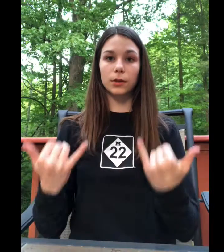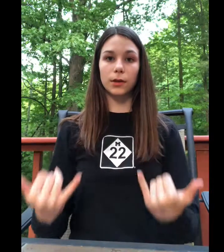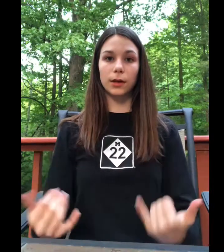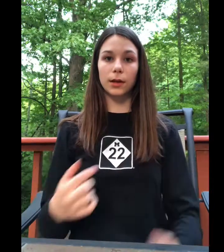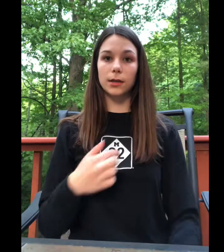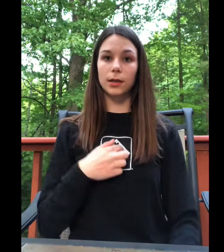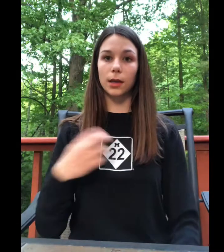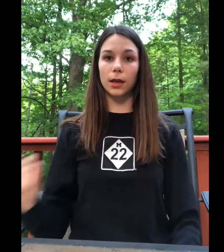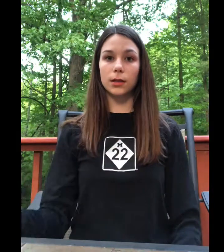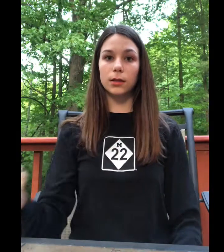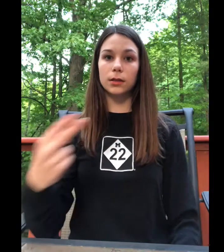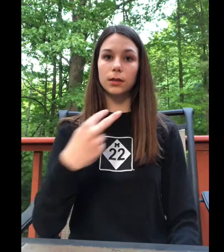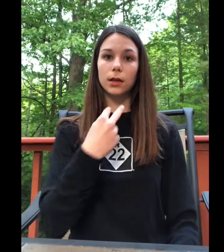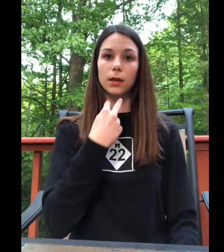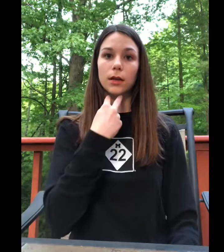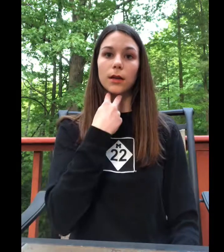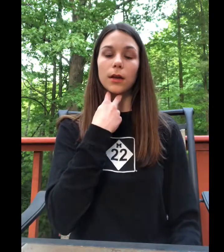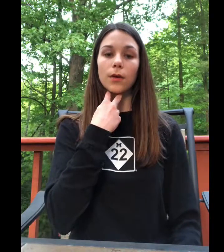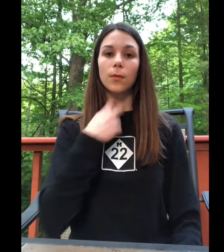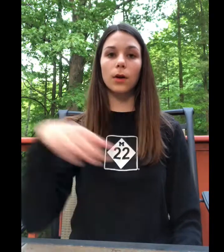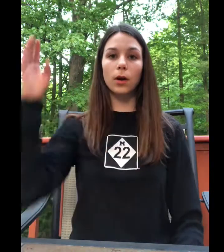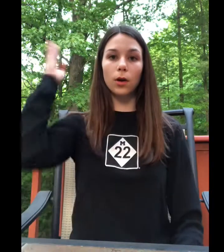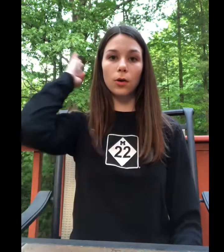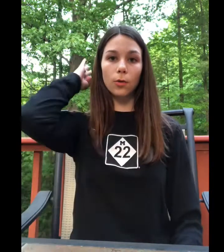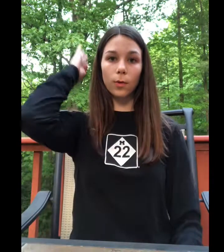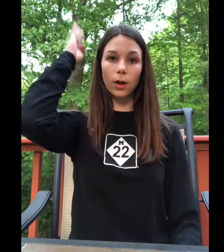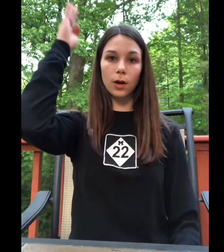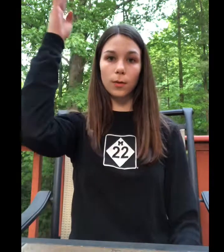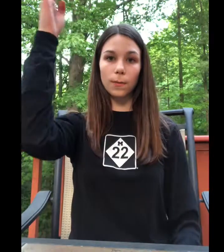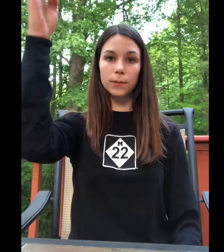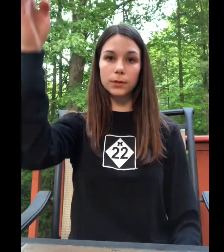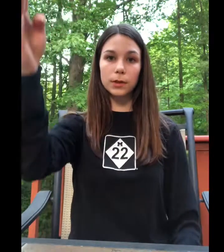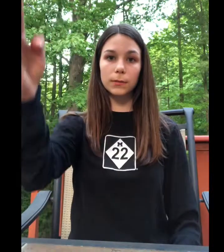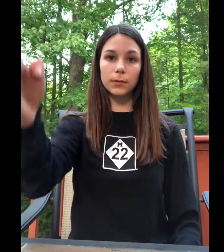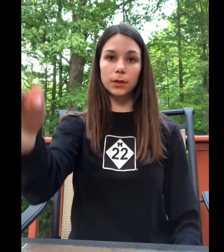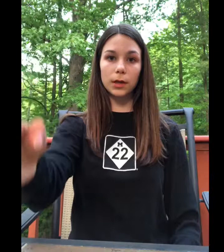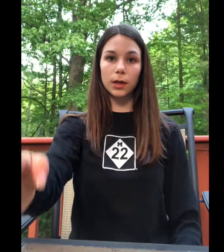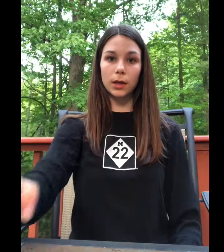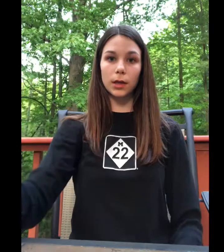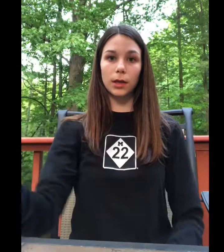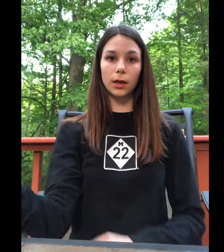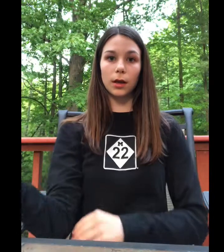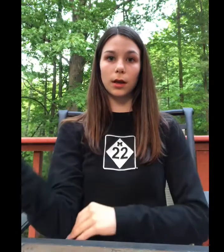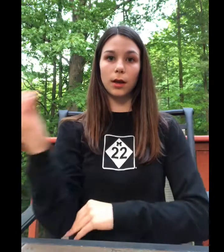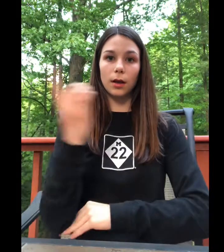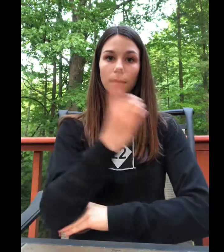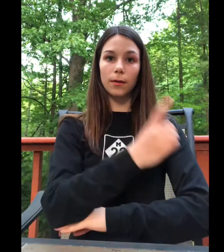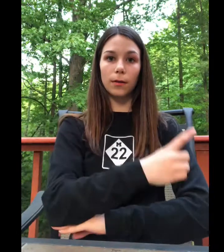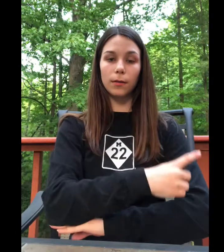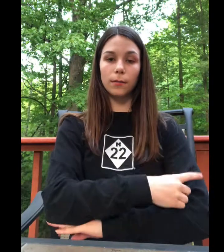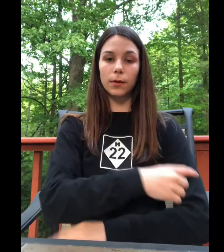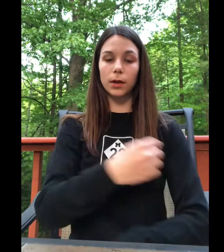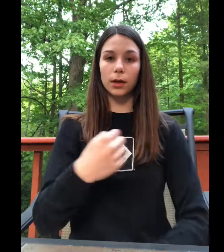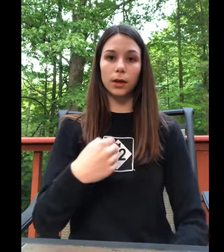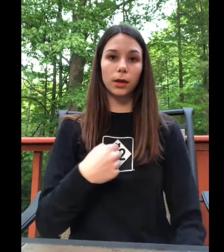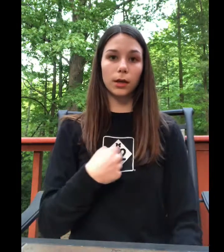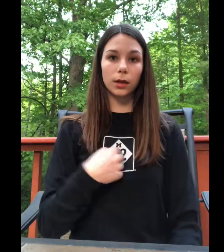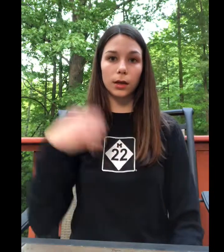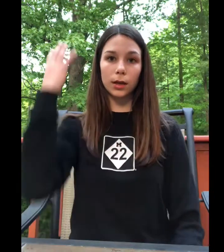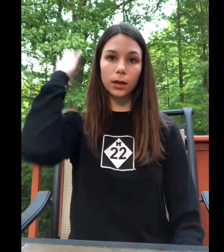So I guess I gotta stay now. Oh, I hope someday I'll